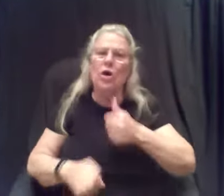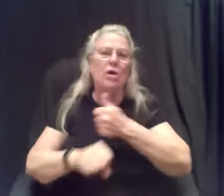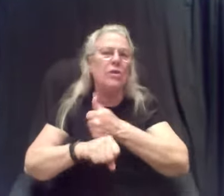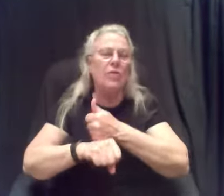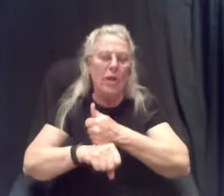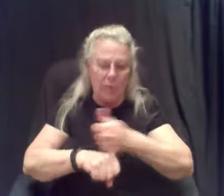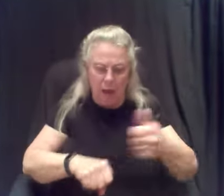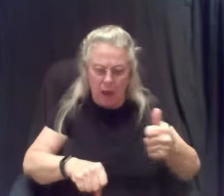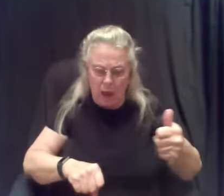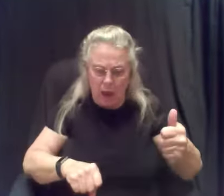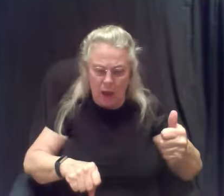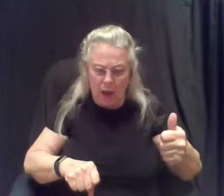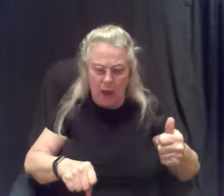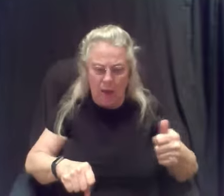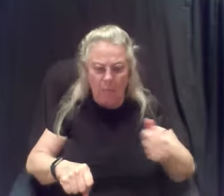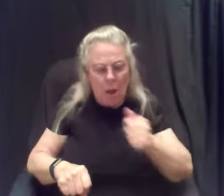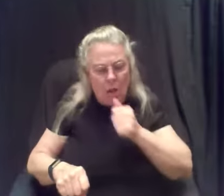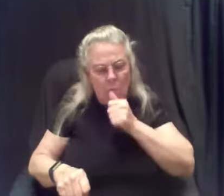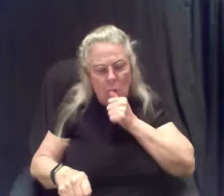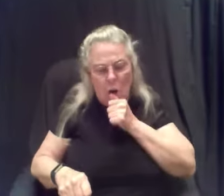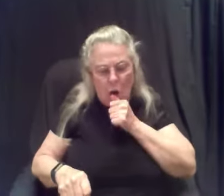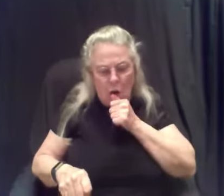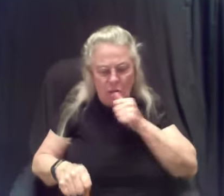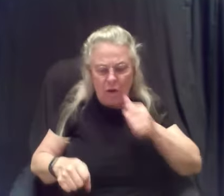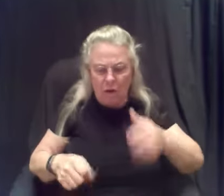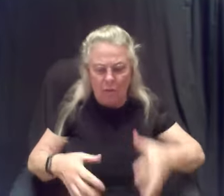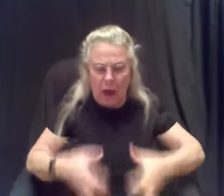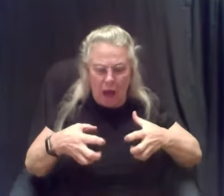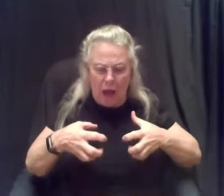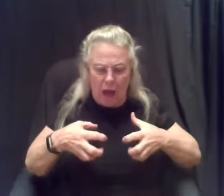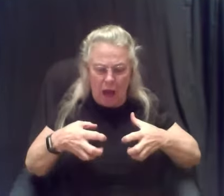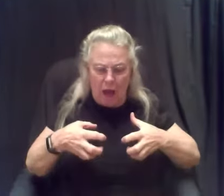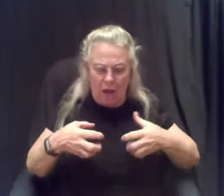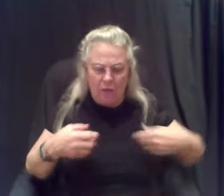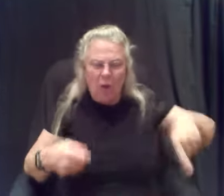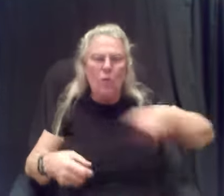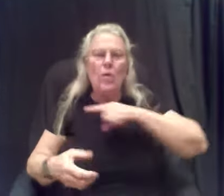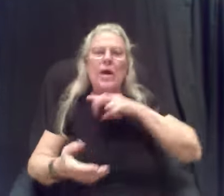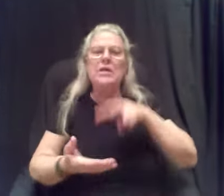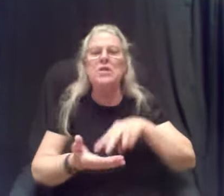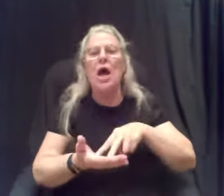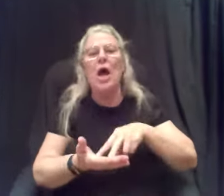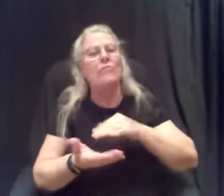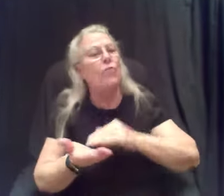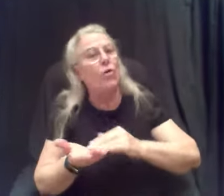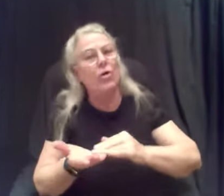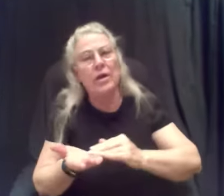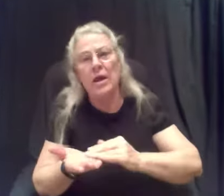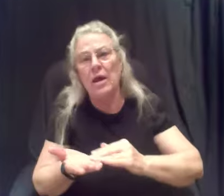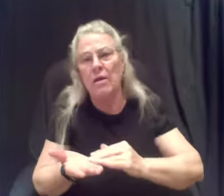the blame, bore the wrath. We stand forgiven